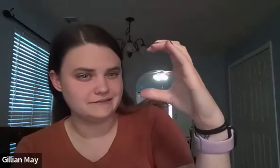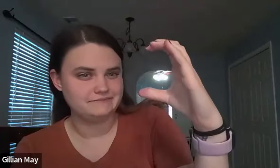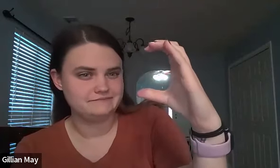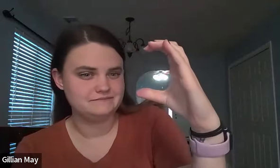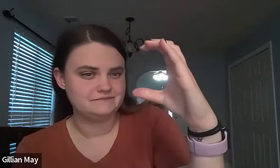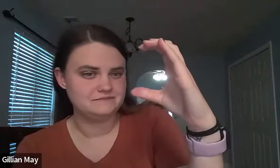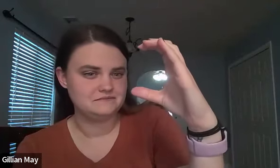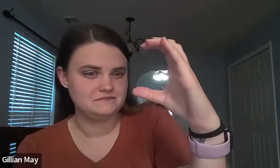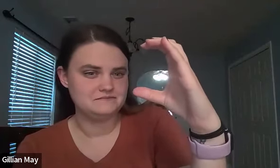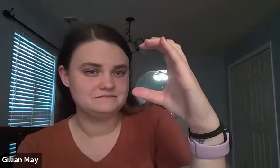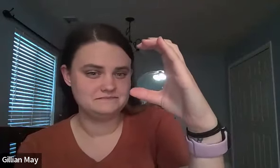C.